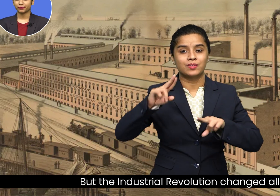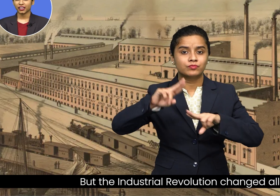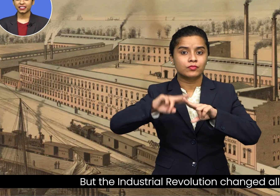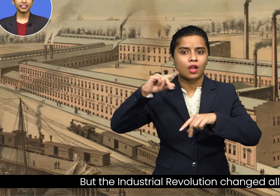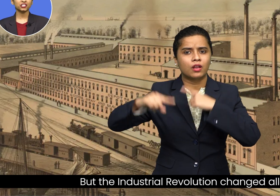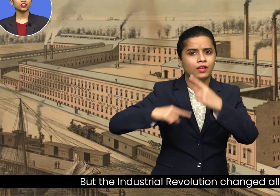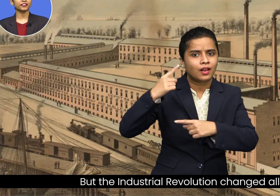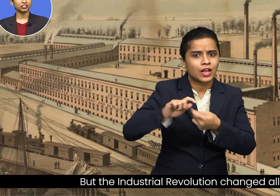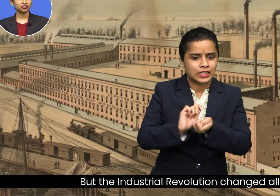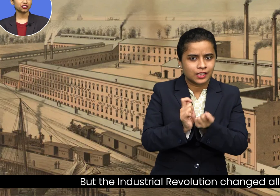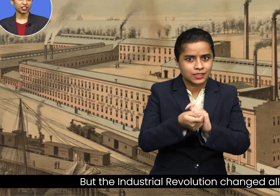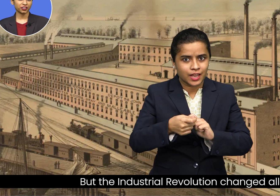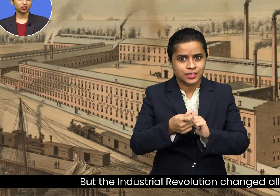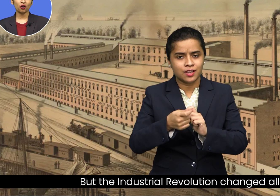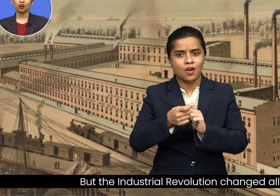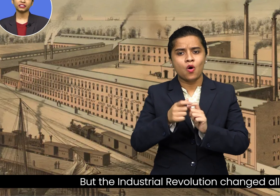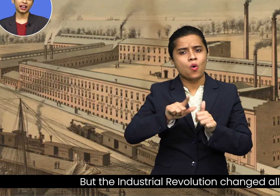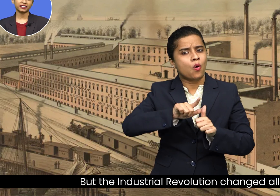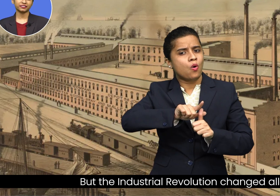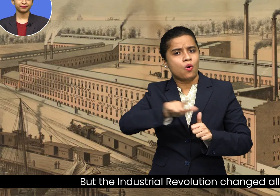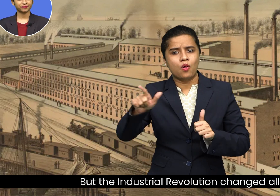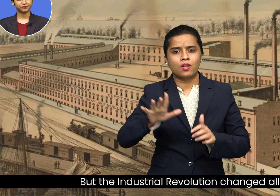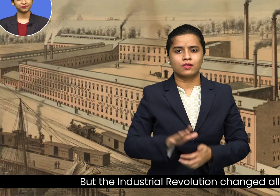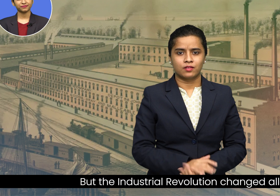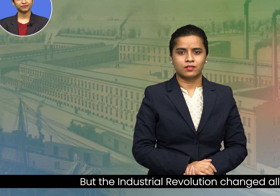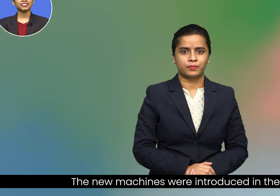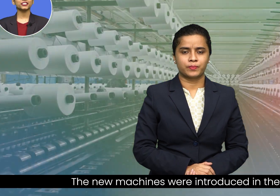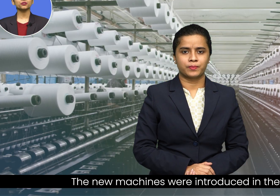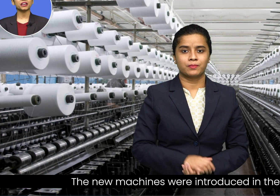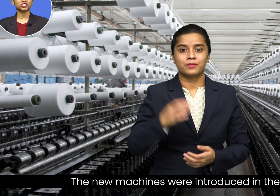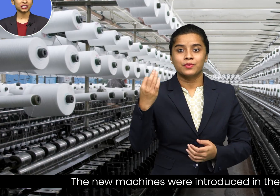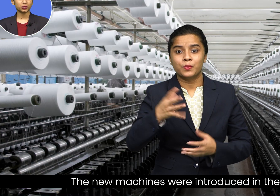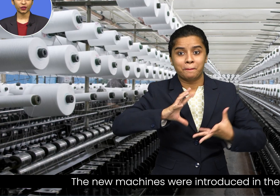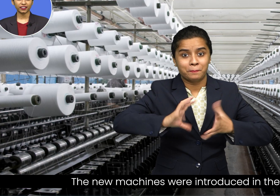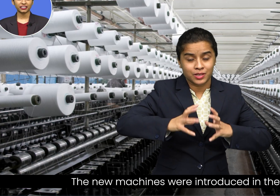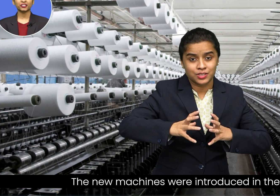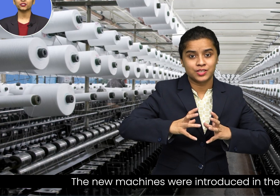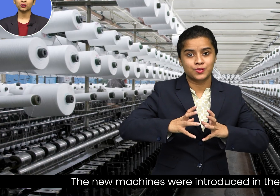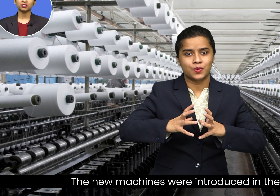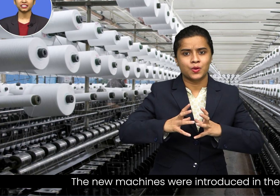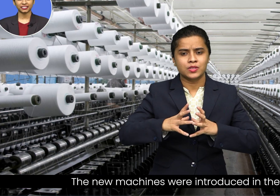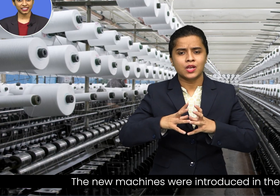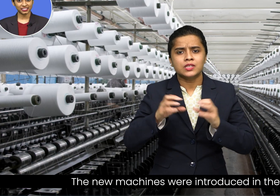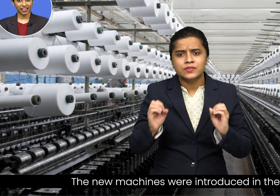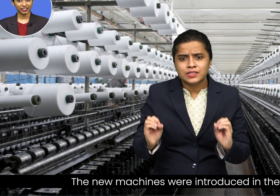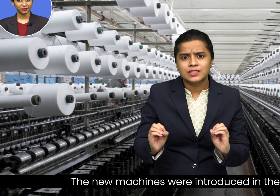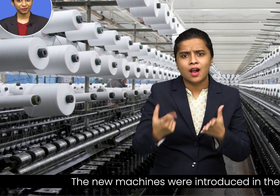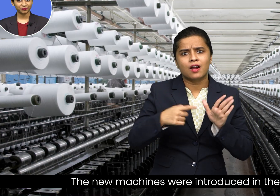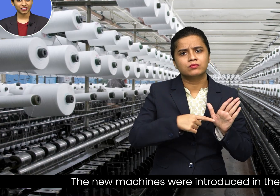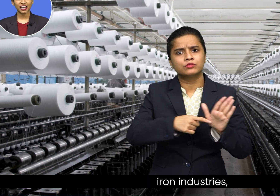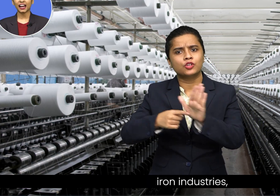But the Industrial Revolution changed all that. The new machines were introduced in the